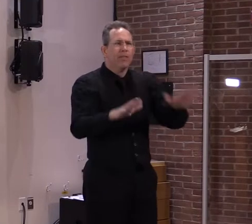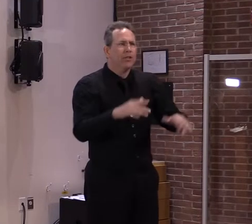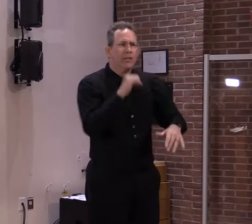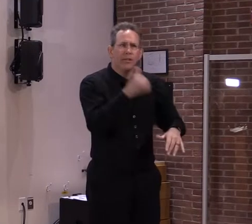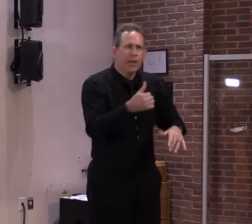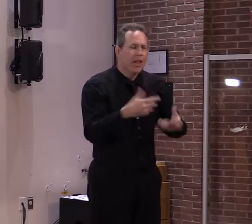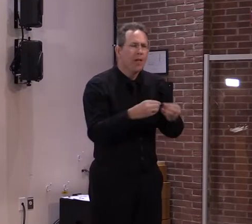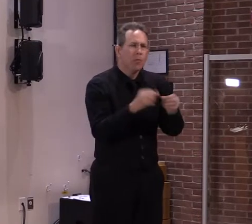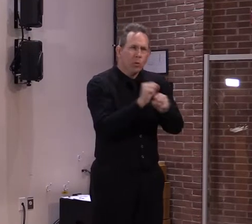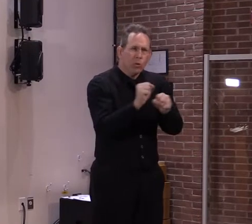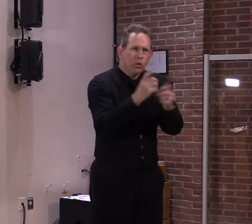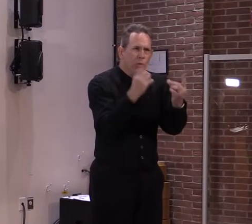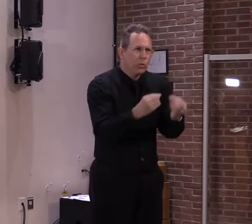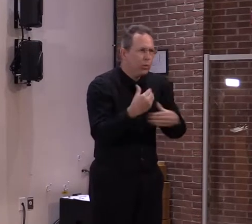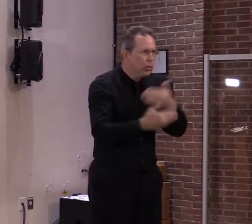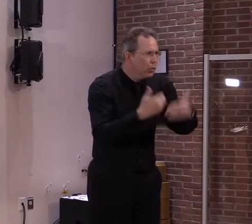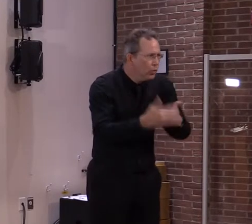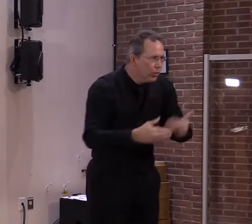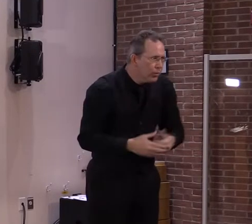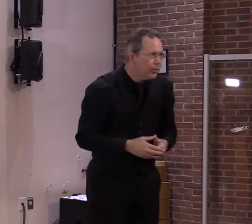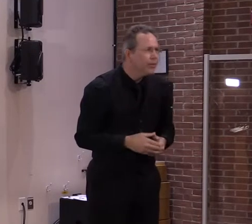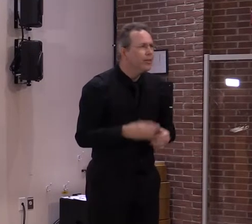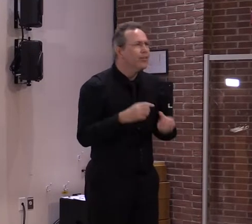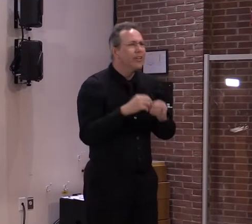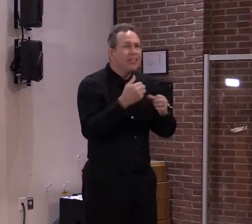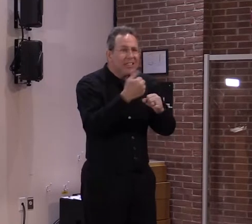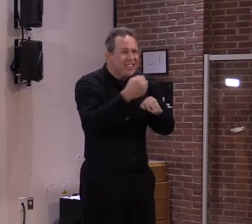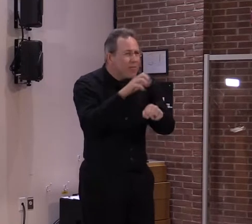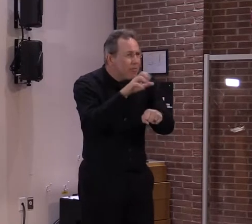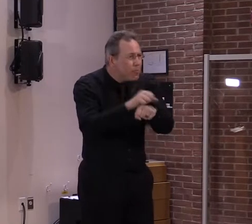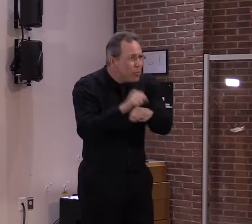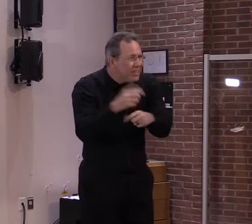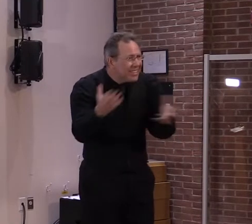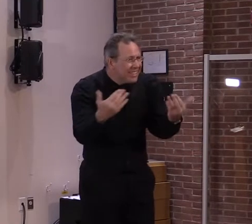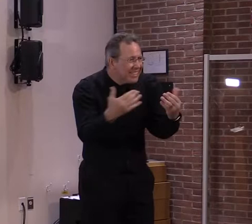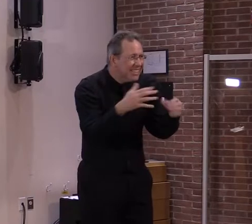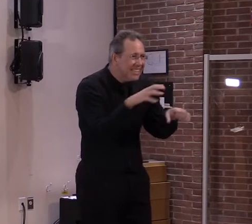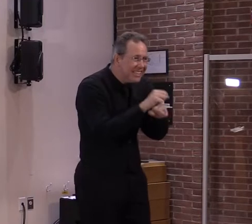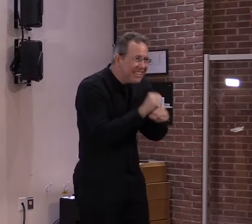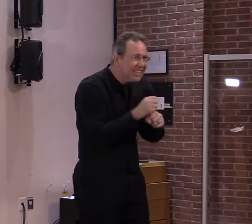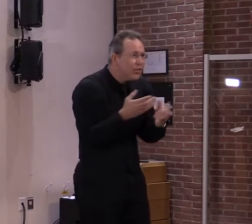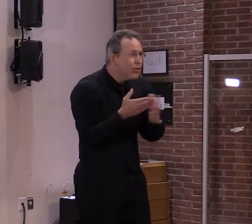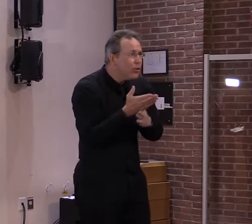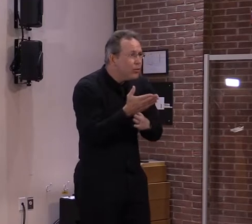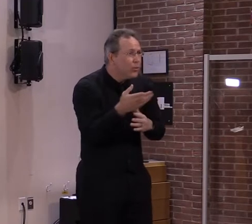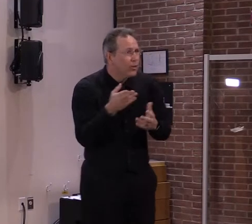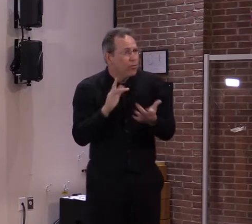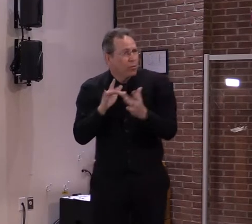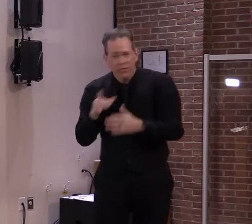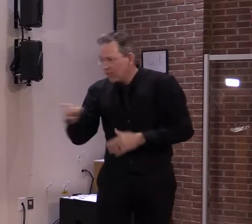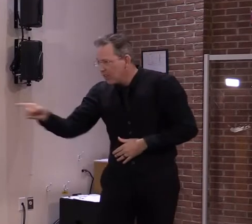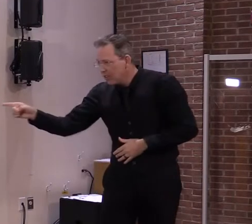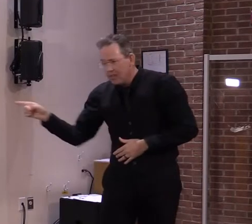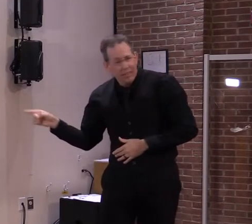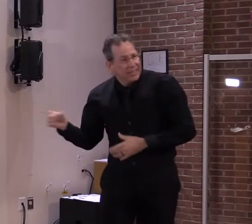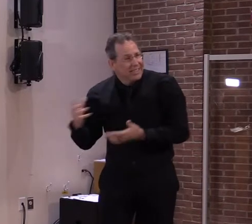appointment at one of our health partner clinics through the state website at